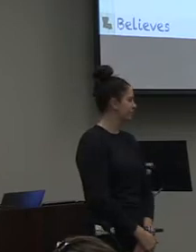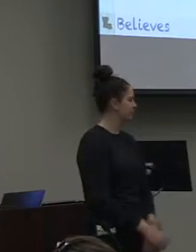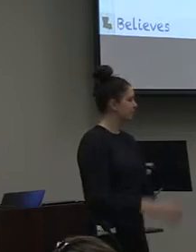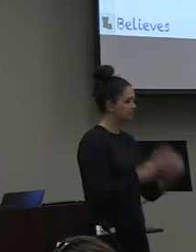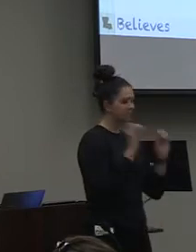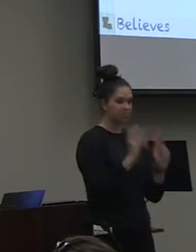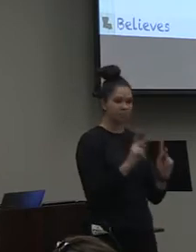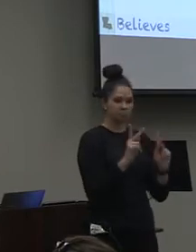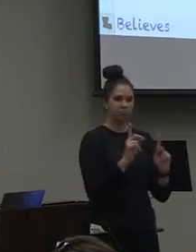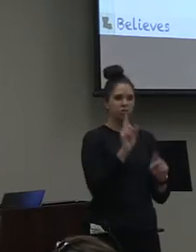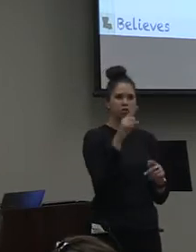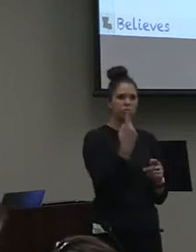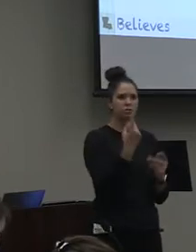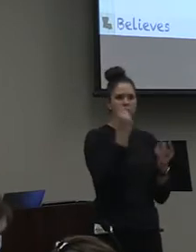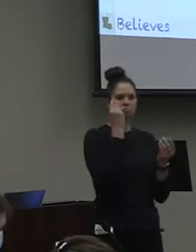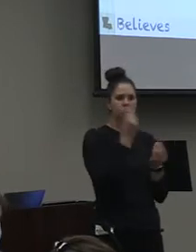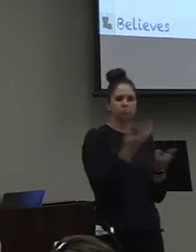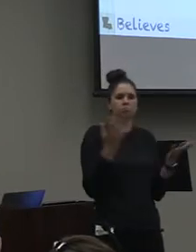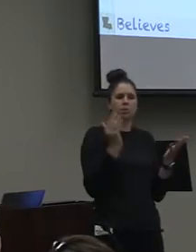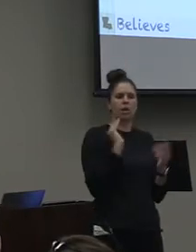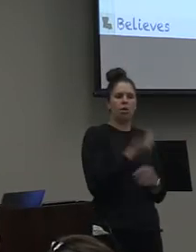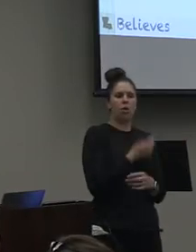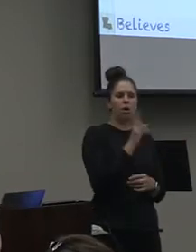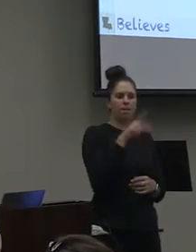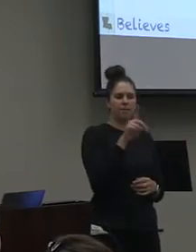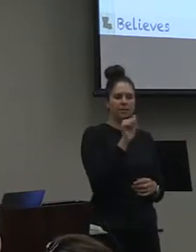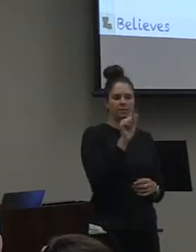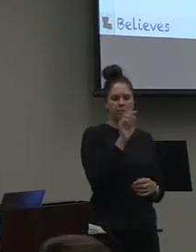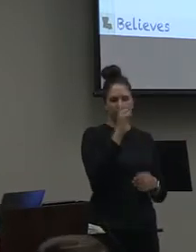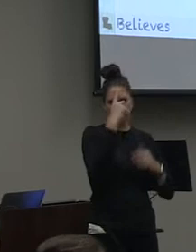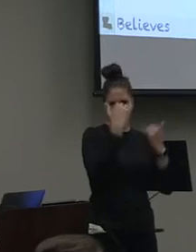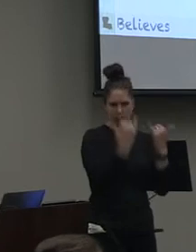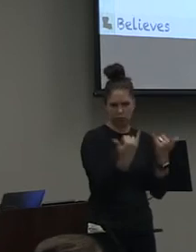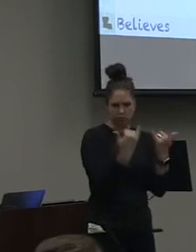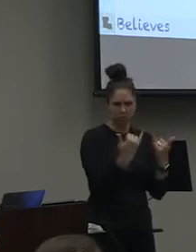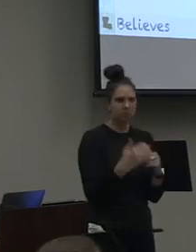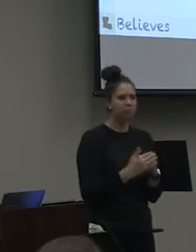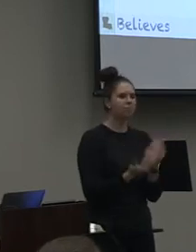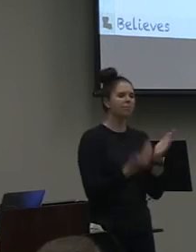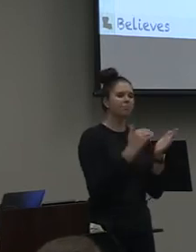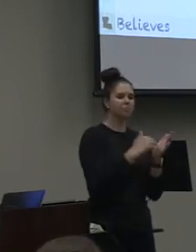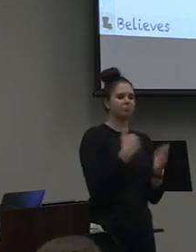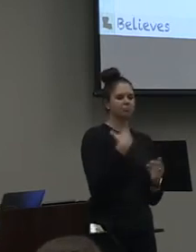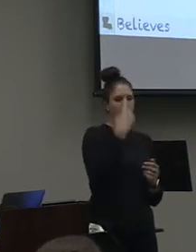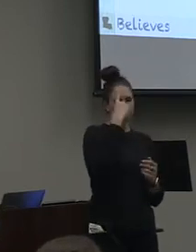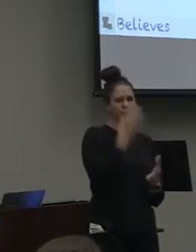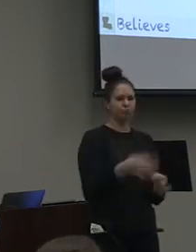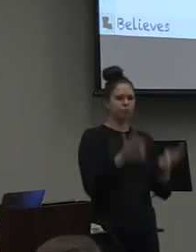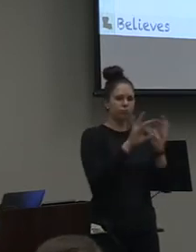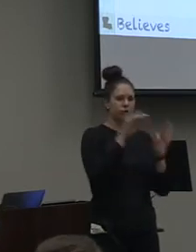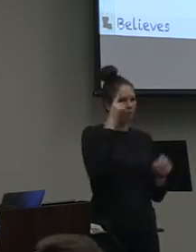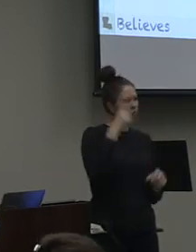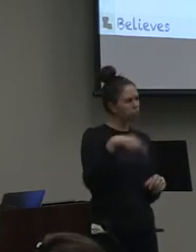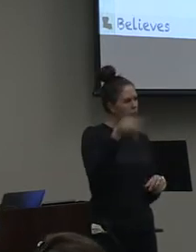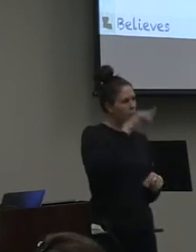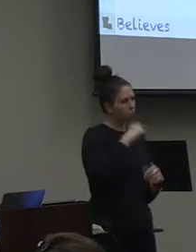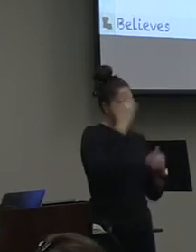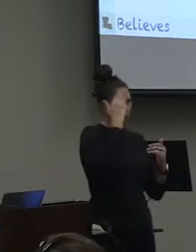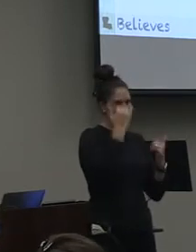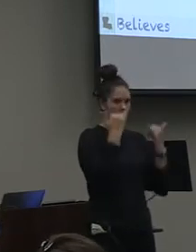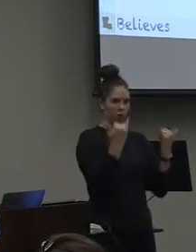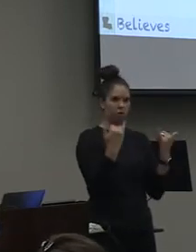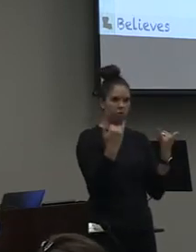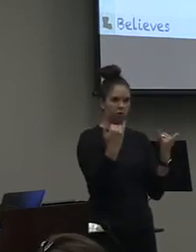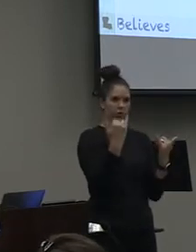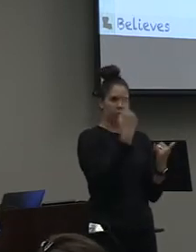Okay, so just to frame up our update for today, once again, thought it was important for you all to know the current